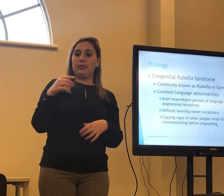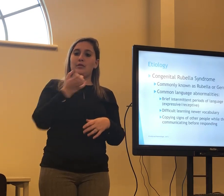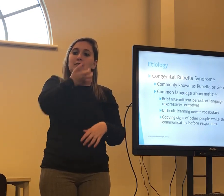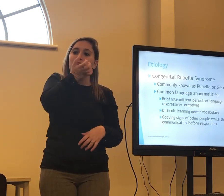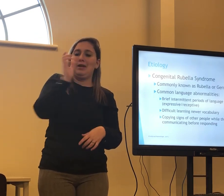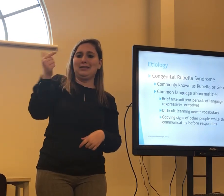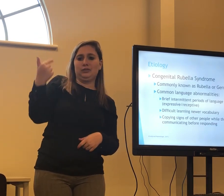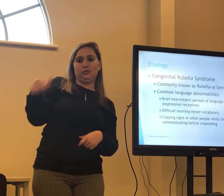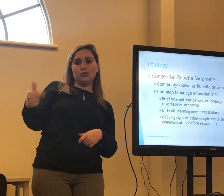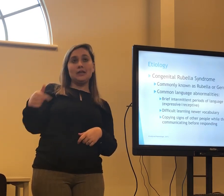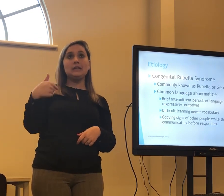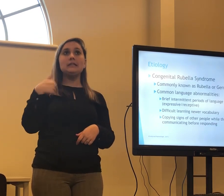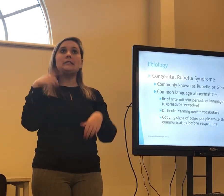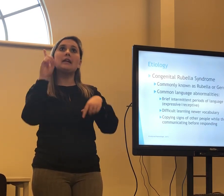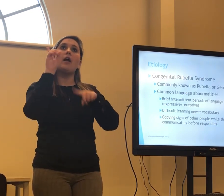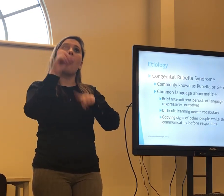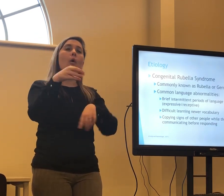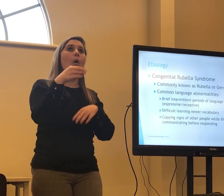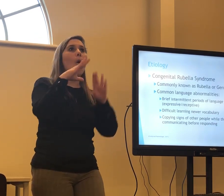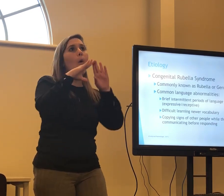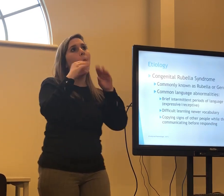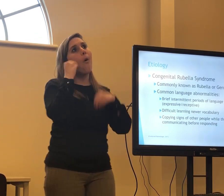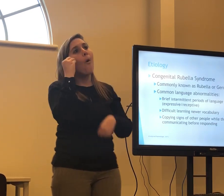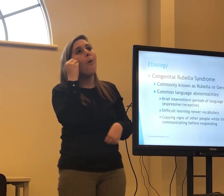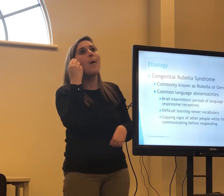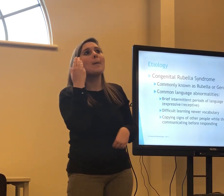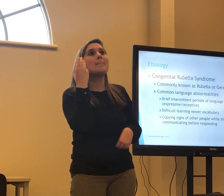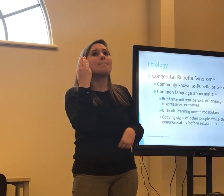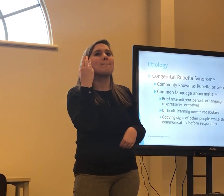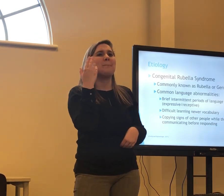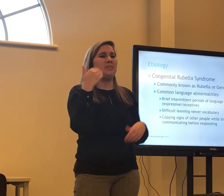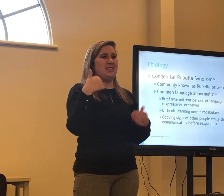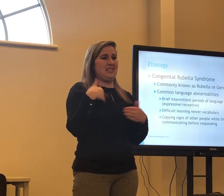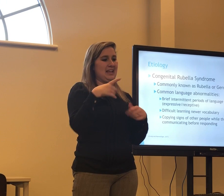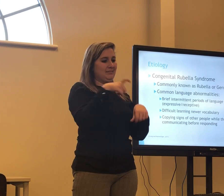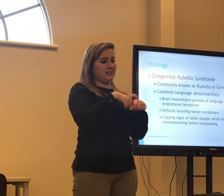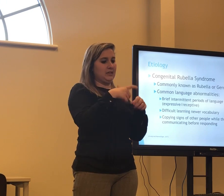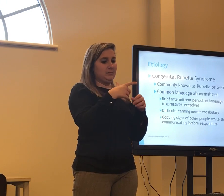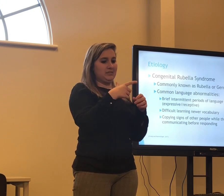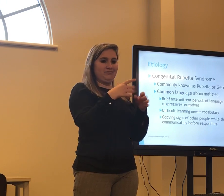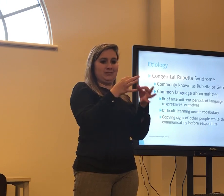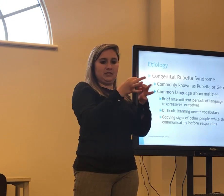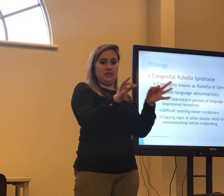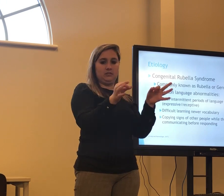home, and so they'll just have very brief moments of where their language just goes off topic.